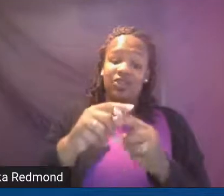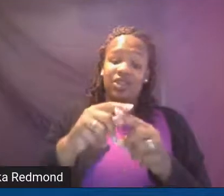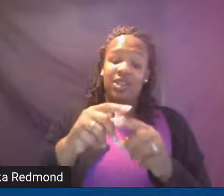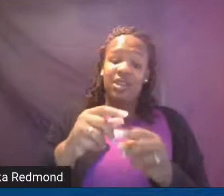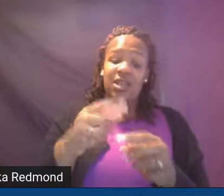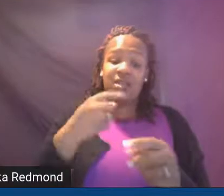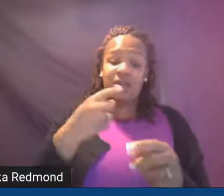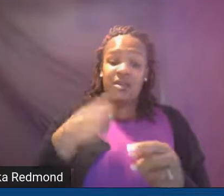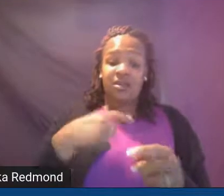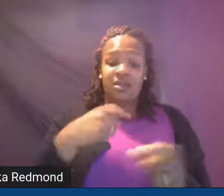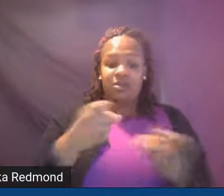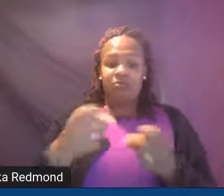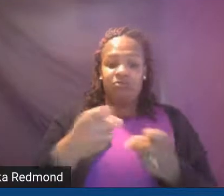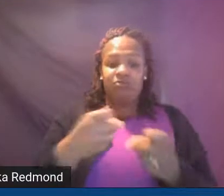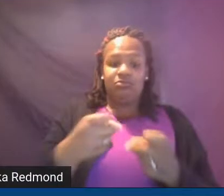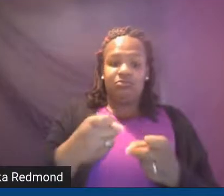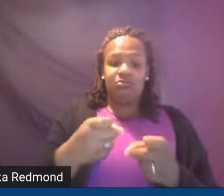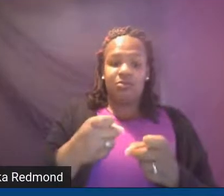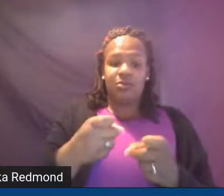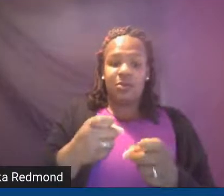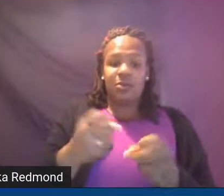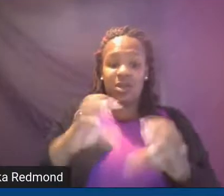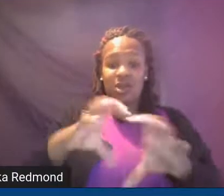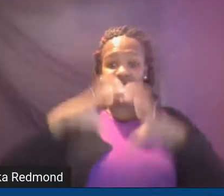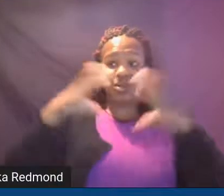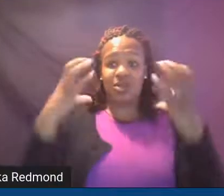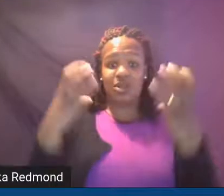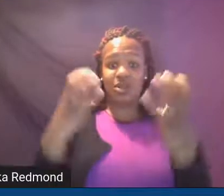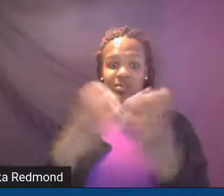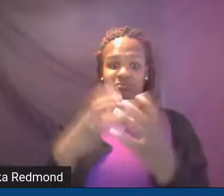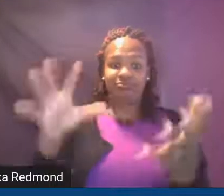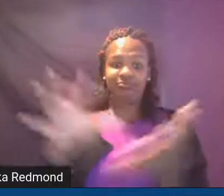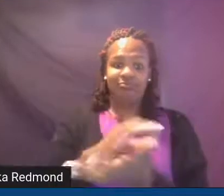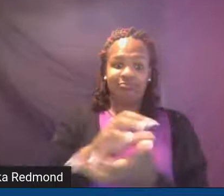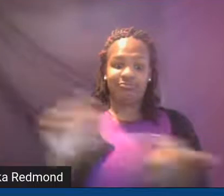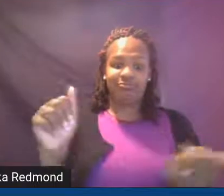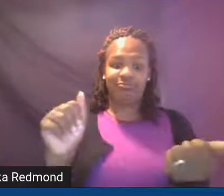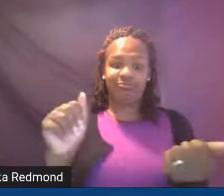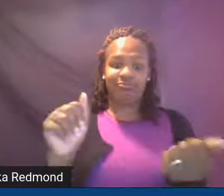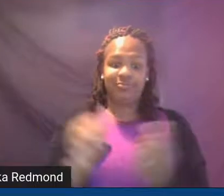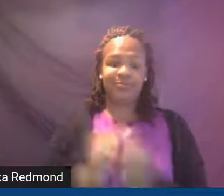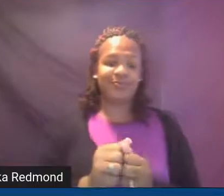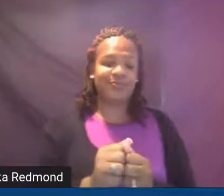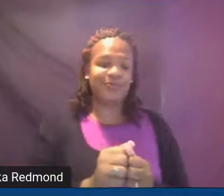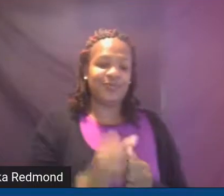So personal mission, talking about personal mission and